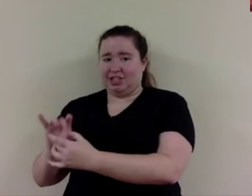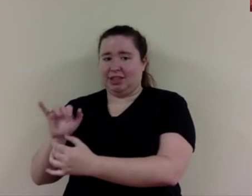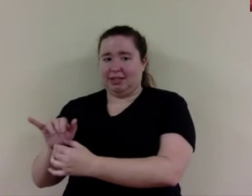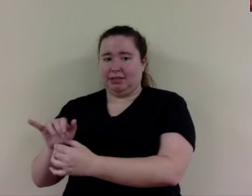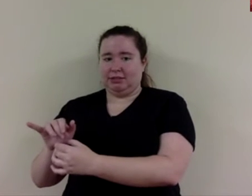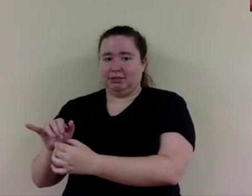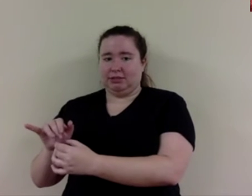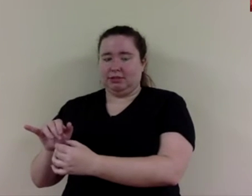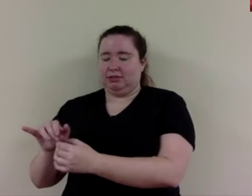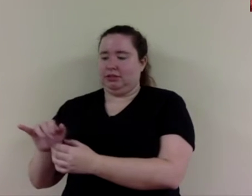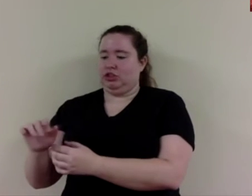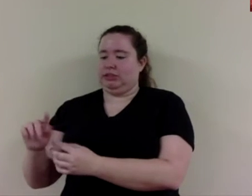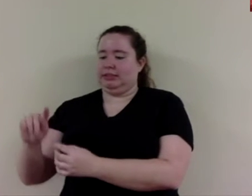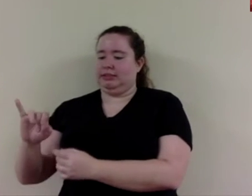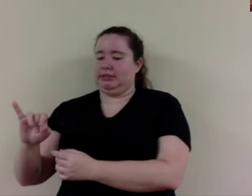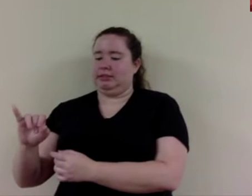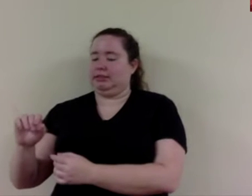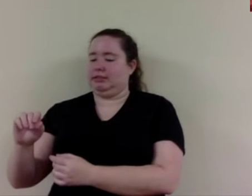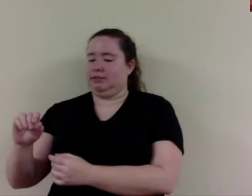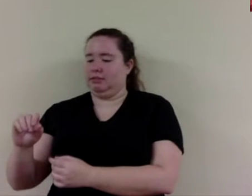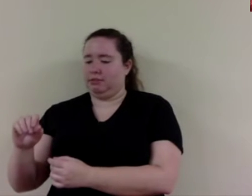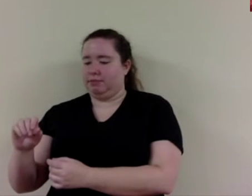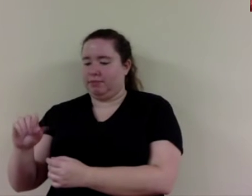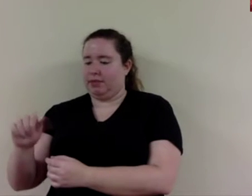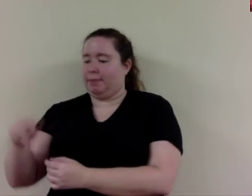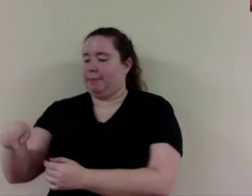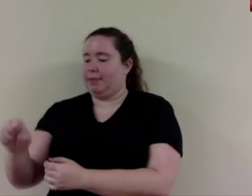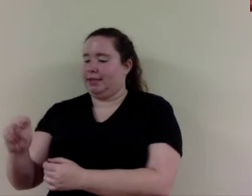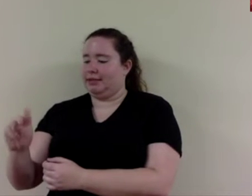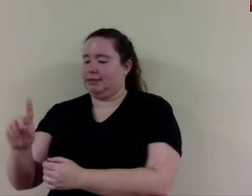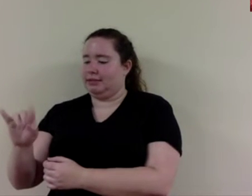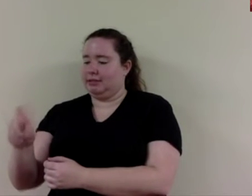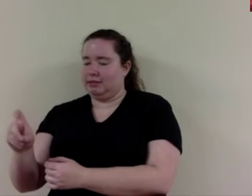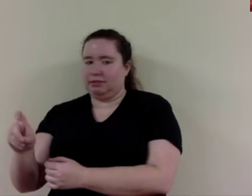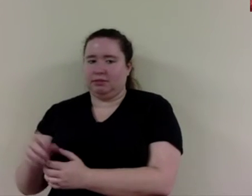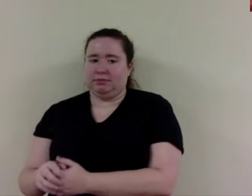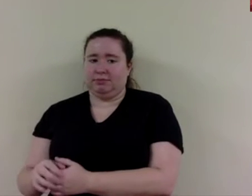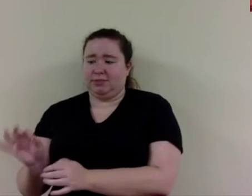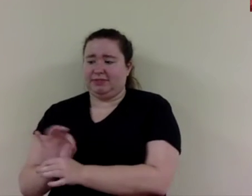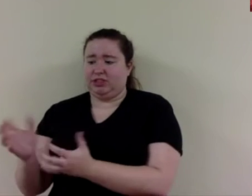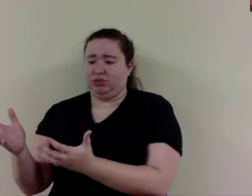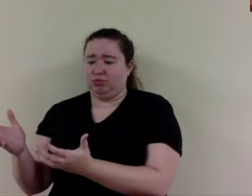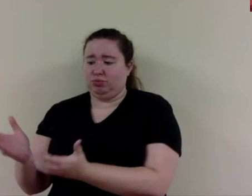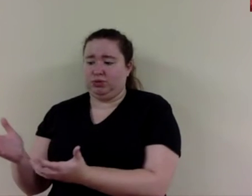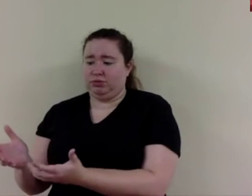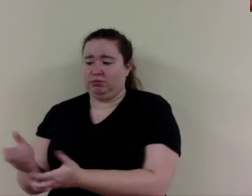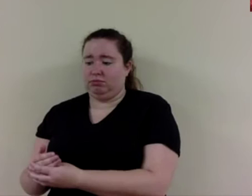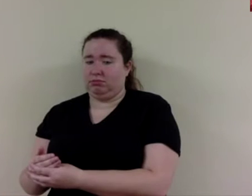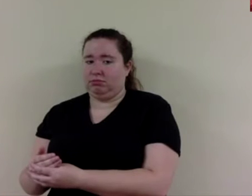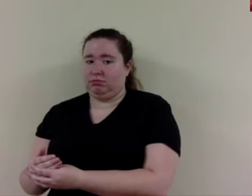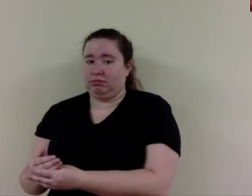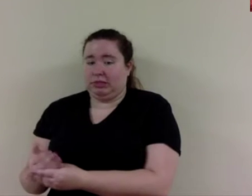a small piece of lymphatic tissue known as the vermiform appendix, or sometimes simply the appendix. In humans, the function